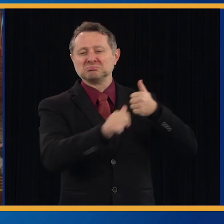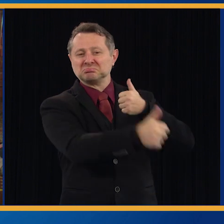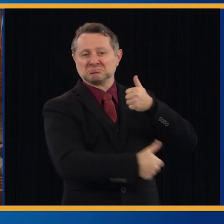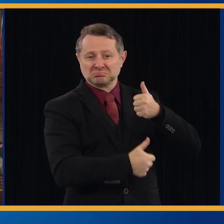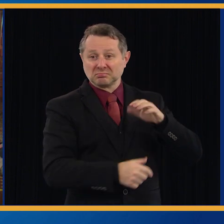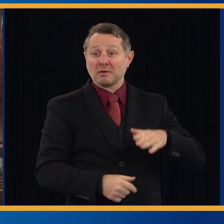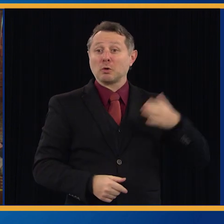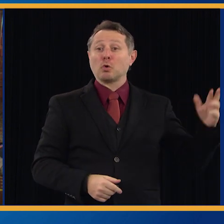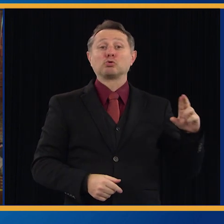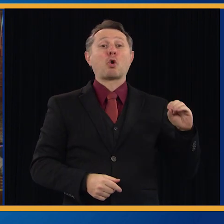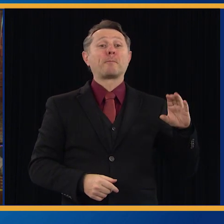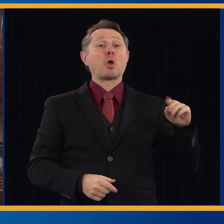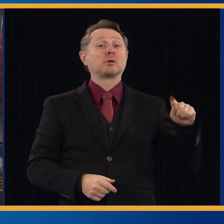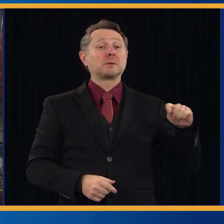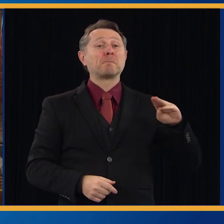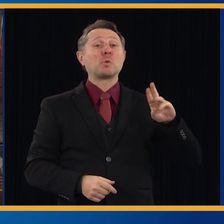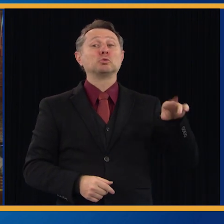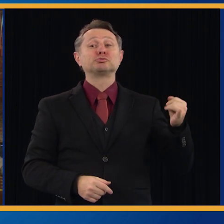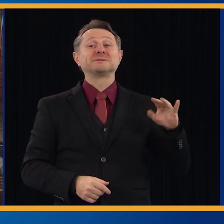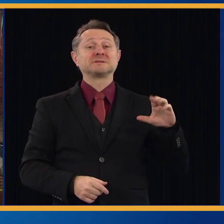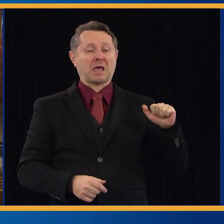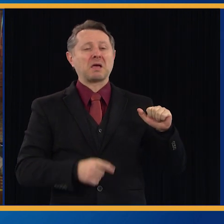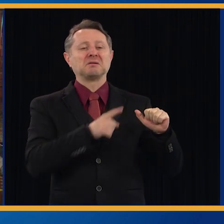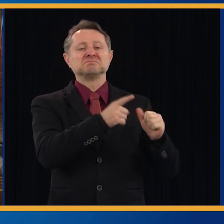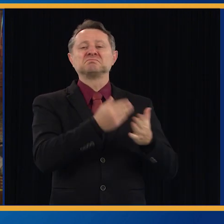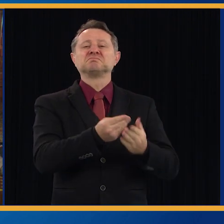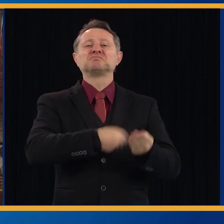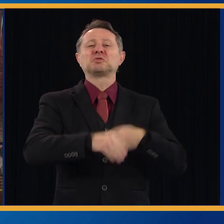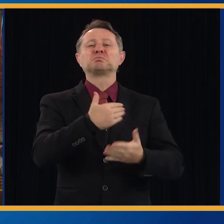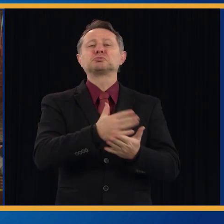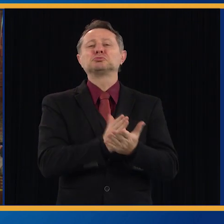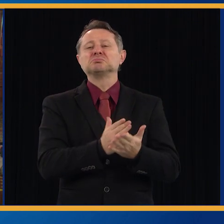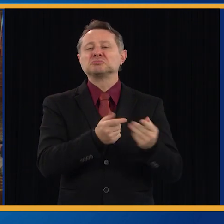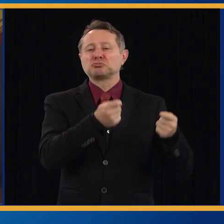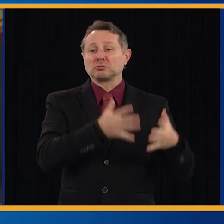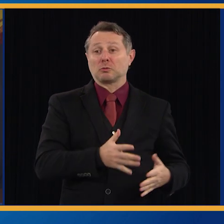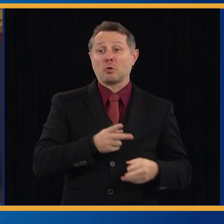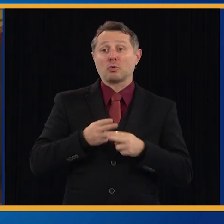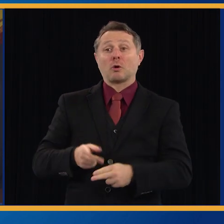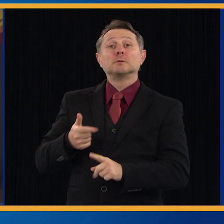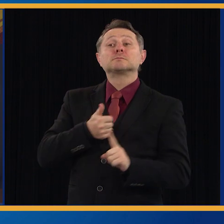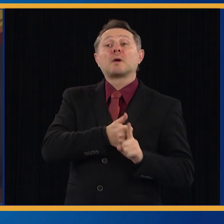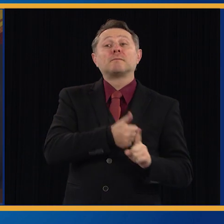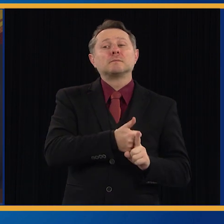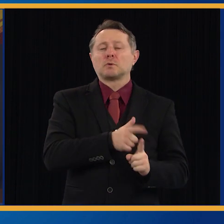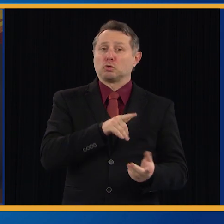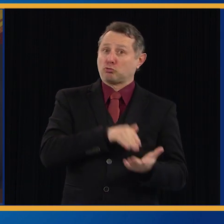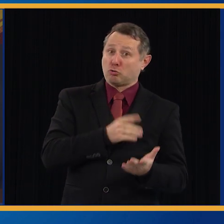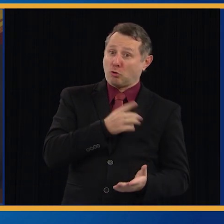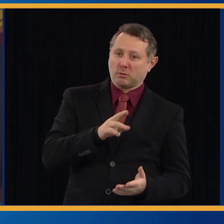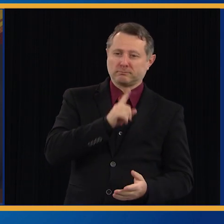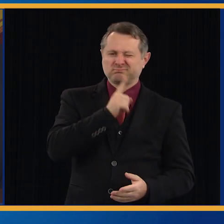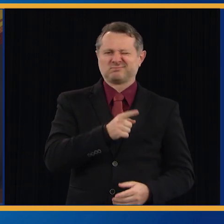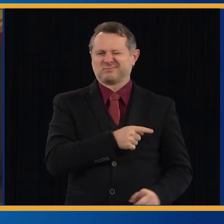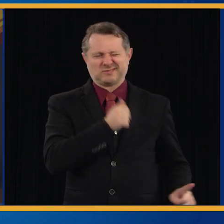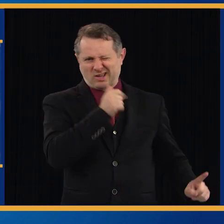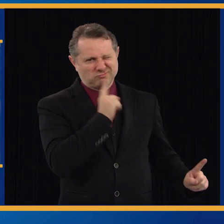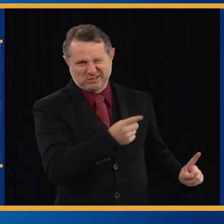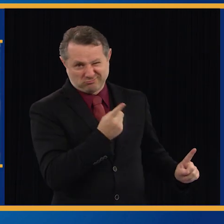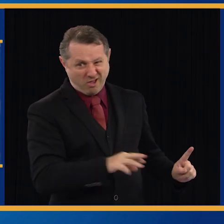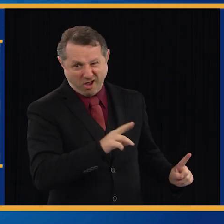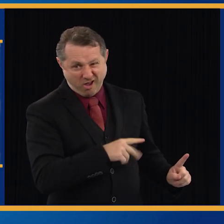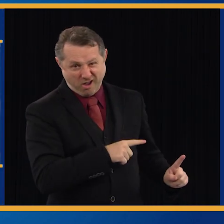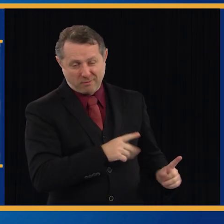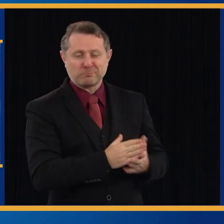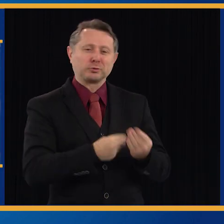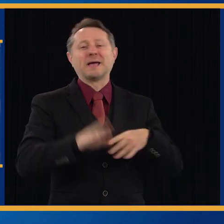Director, calls himself Doctor of the Budget. He's not a real doctor. Today is 51 days since the first case in New